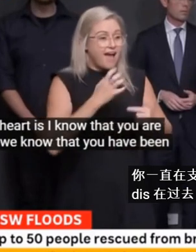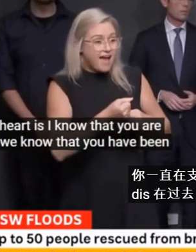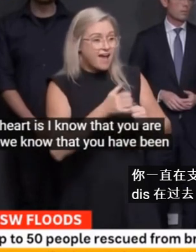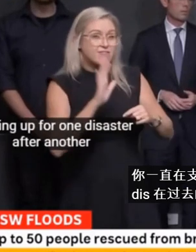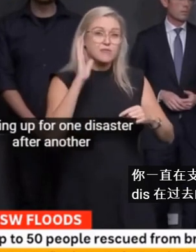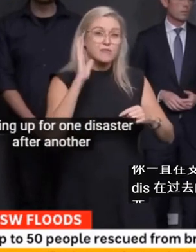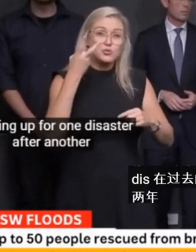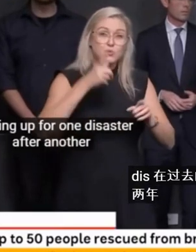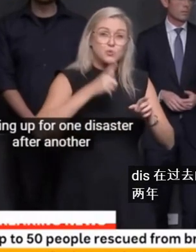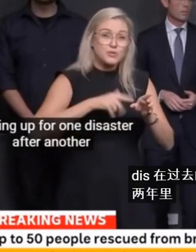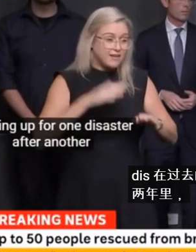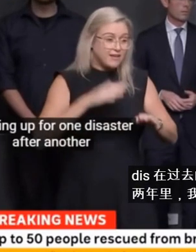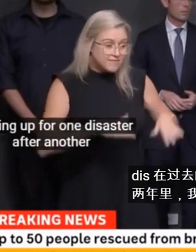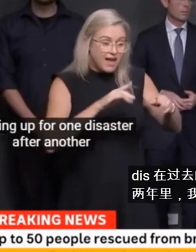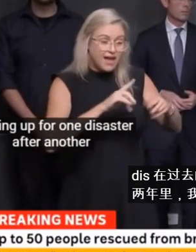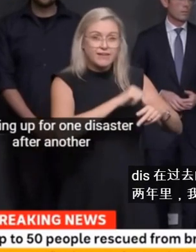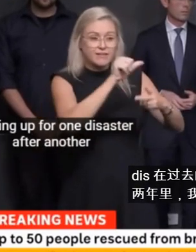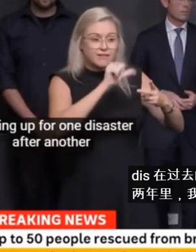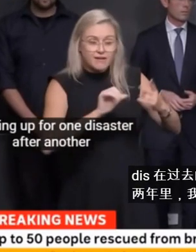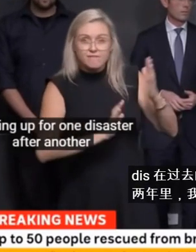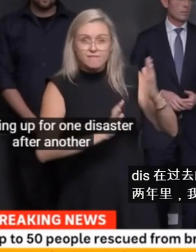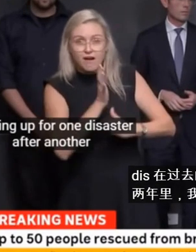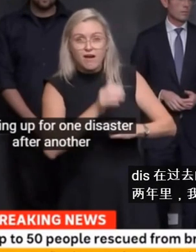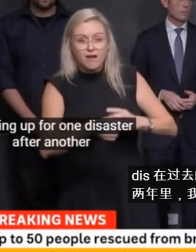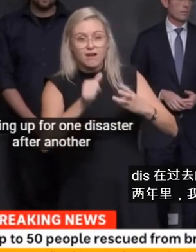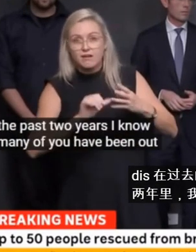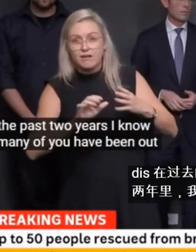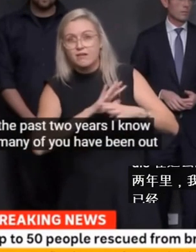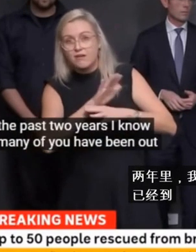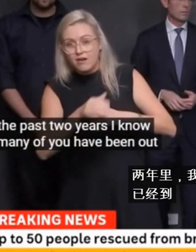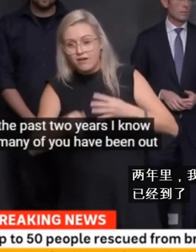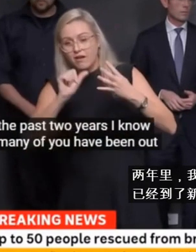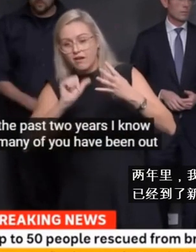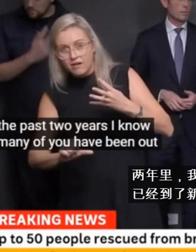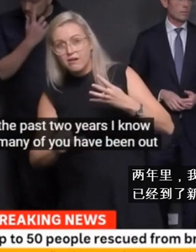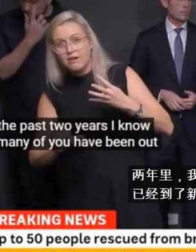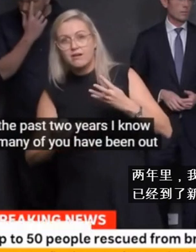for the past 2 years. I know that many of you have been